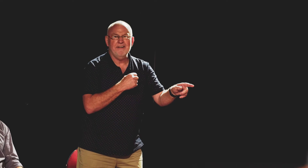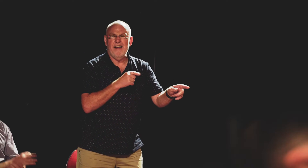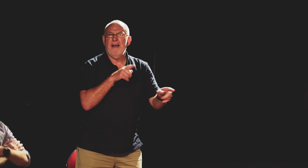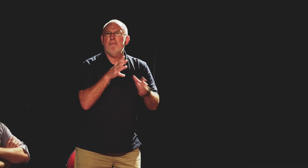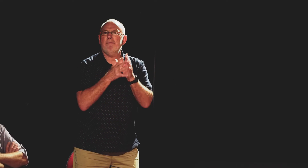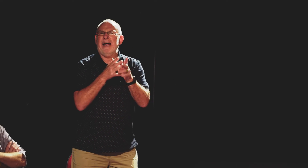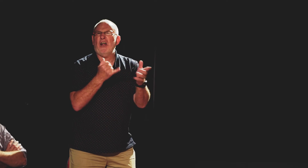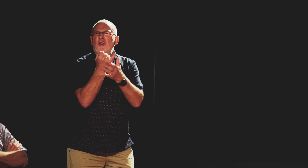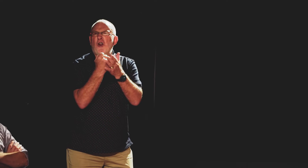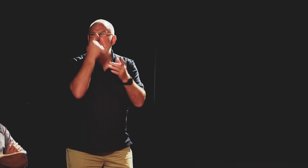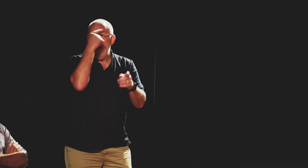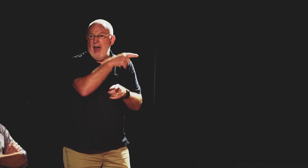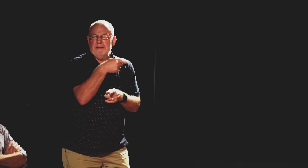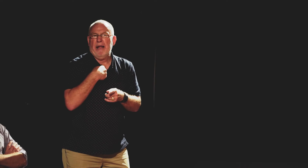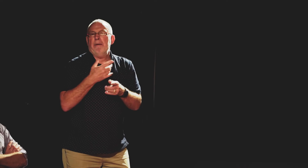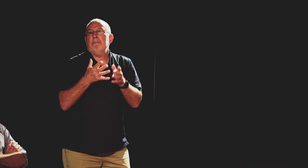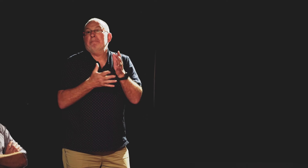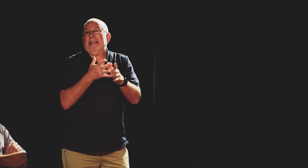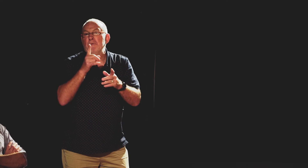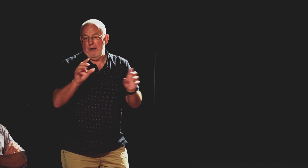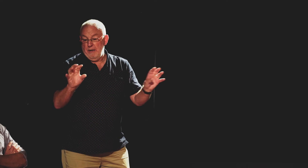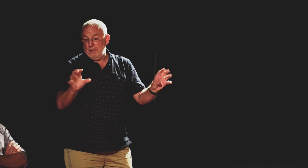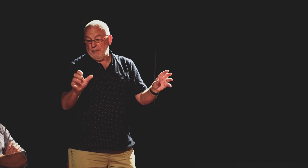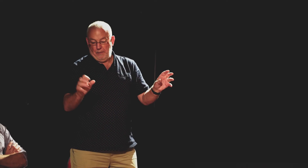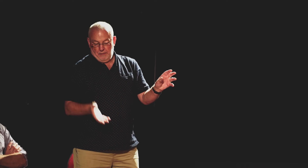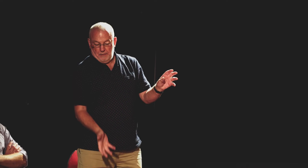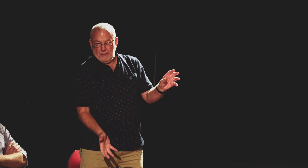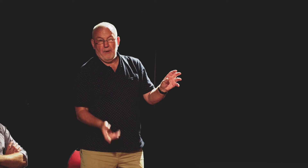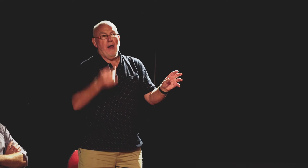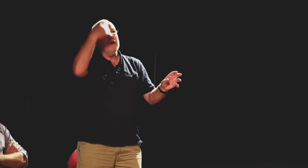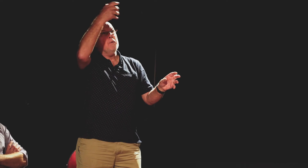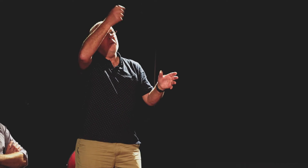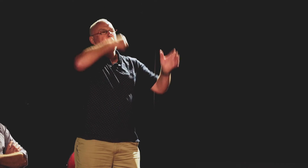Interpreter's laughing as well. I think they've got a slightly dirty mind, you see. What this is